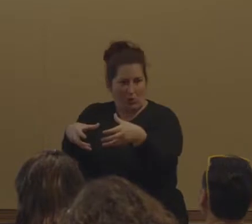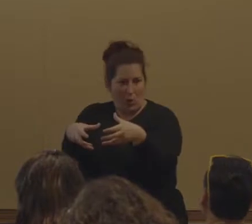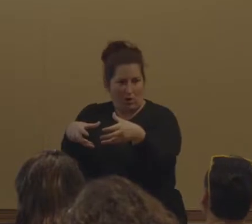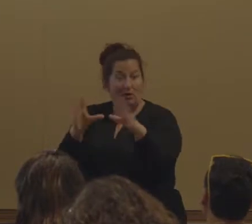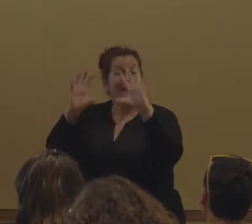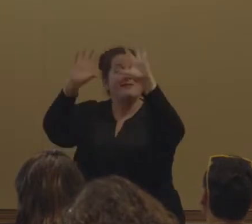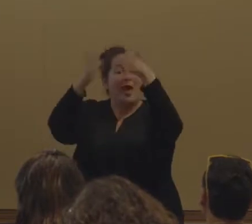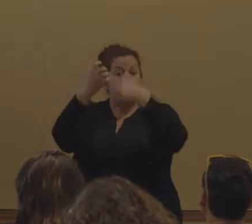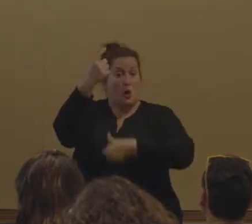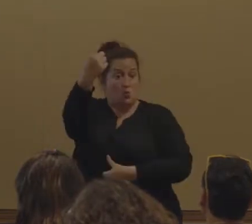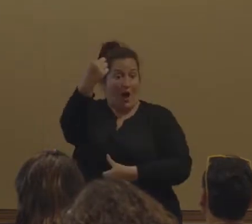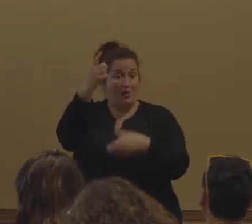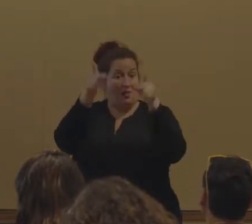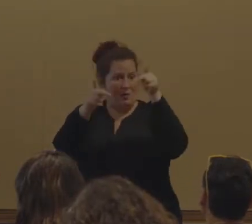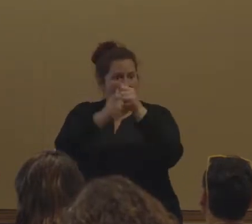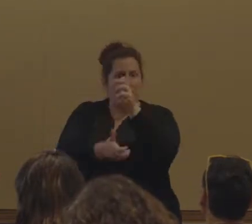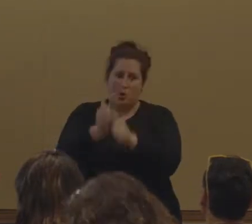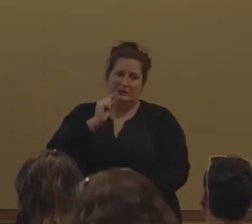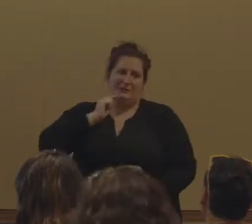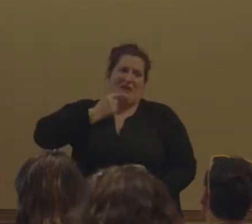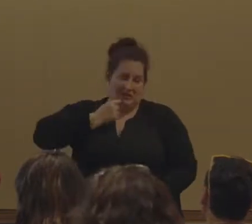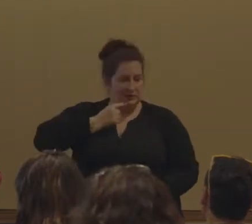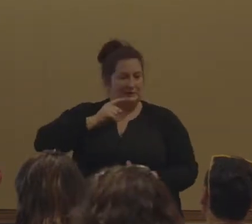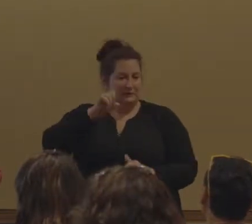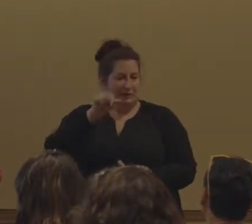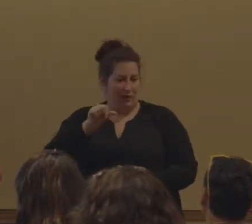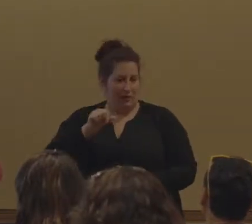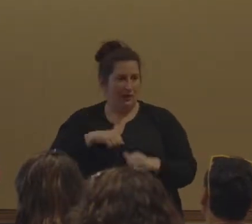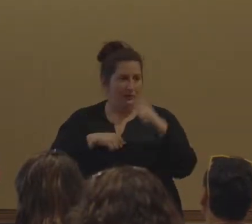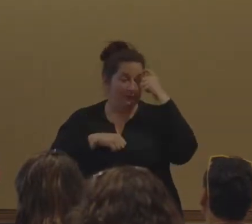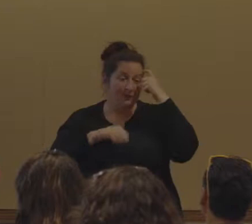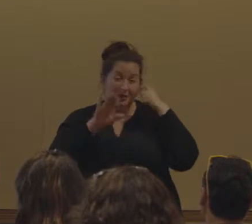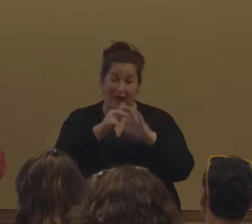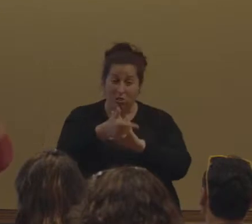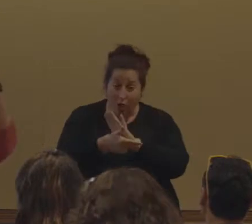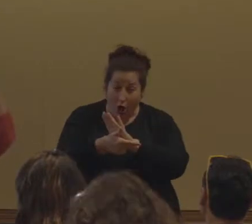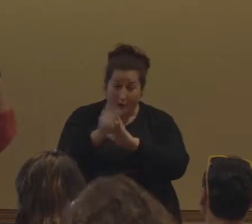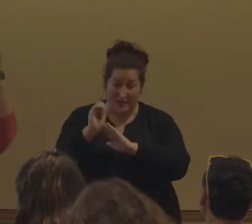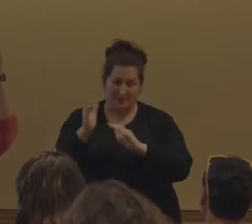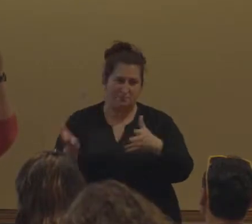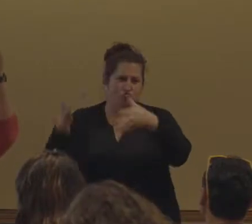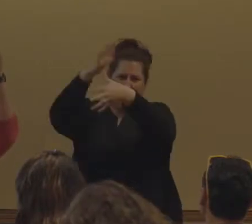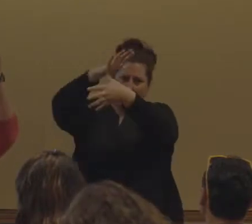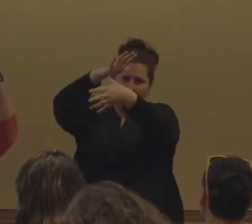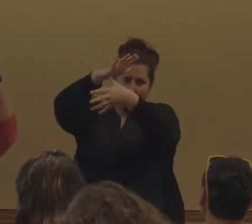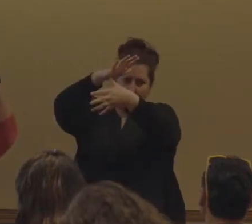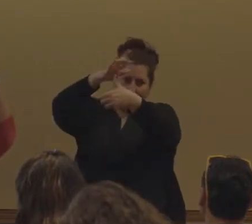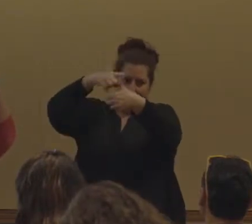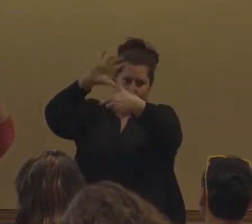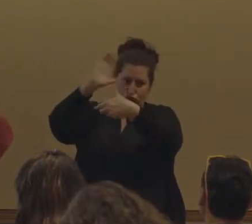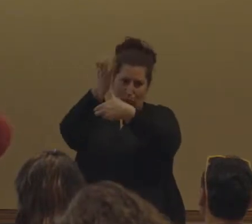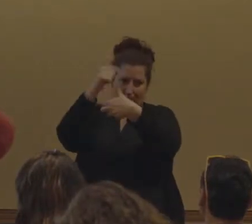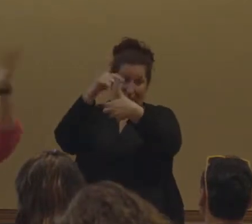category 1 are those individuals with the most significant disability. And by law, that has to be our priority. So